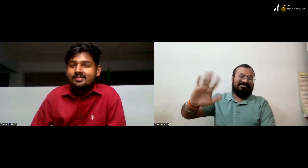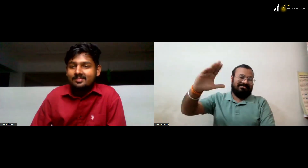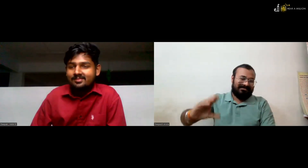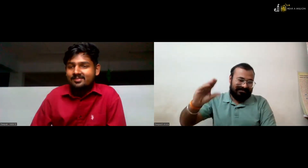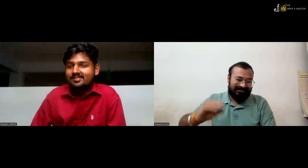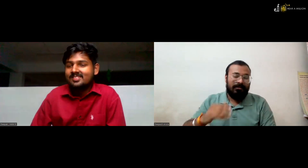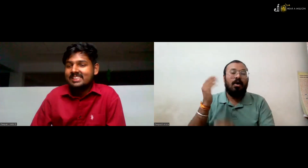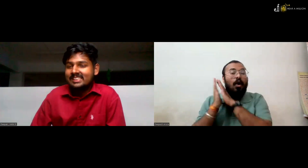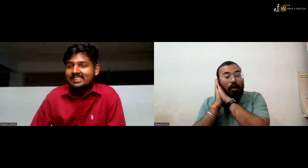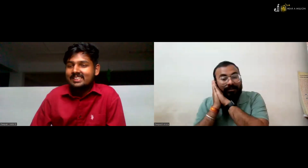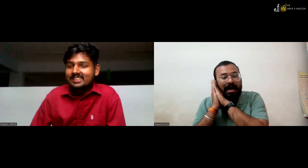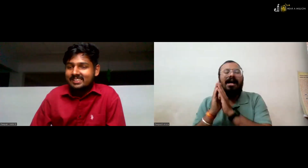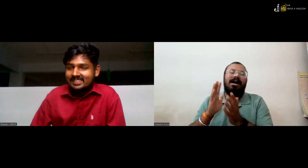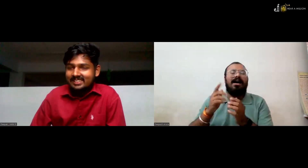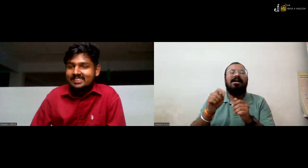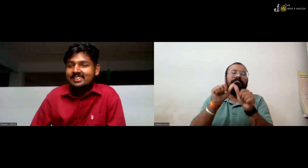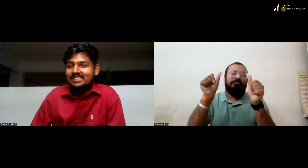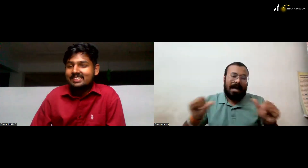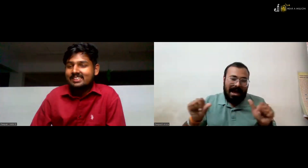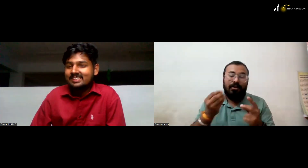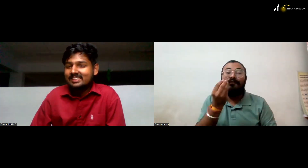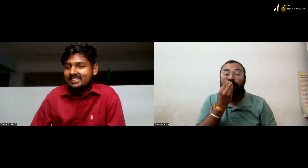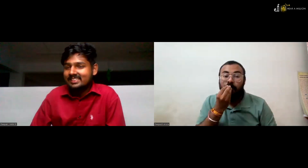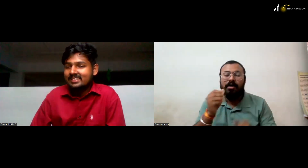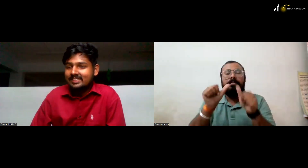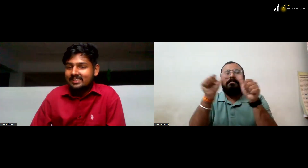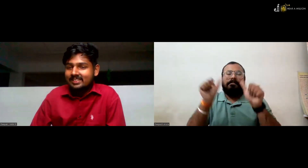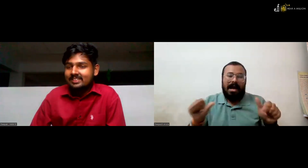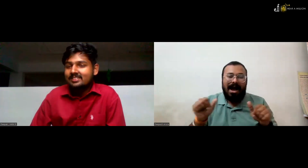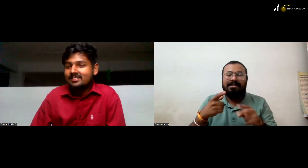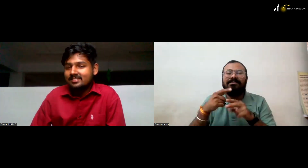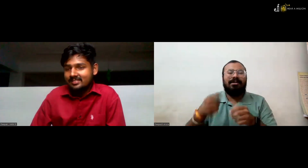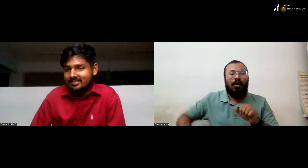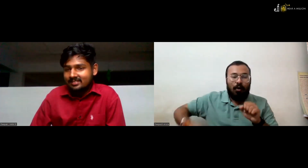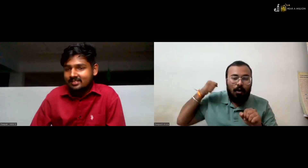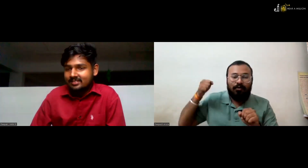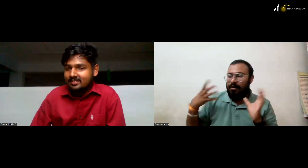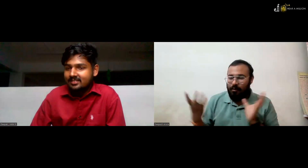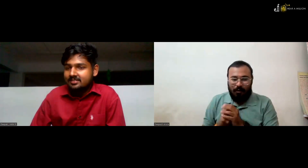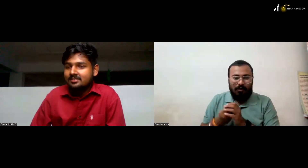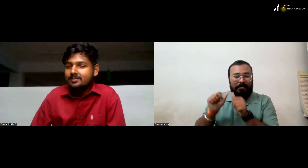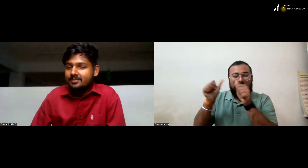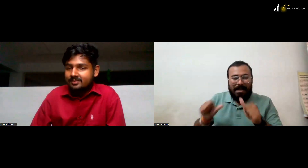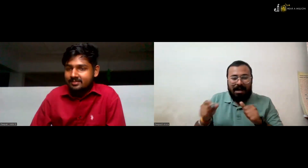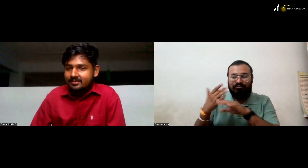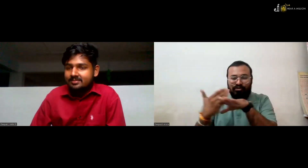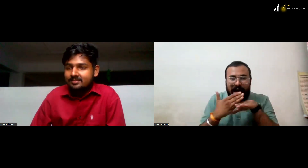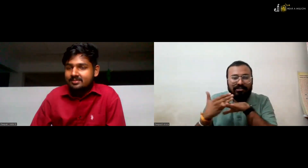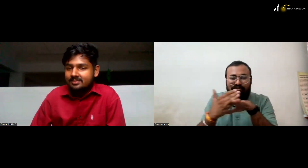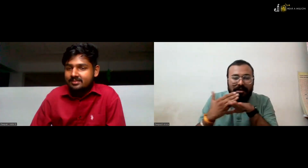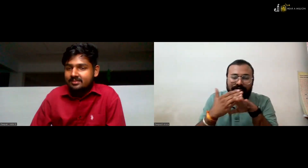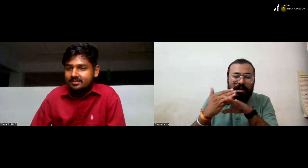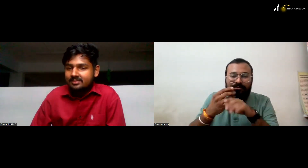expenses we have to make. I mean, we can take the bus instead of auto, and we can go for the